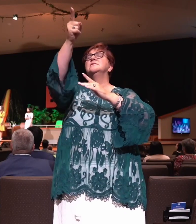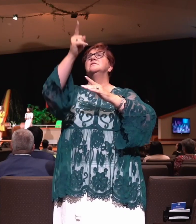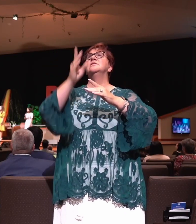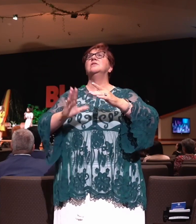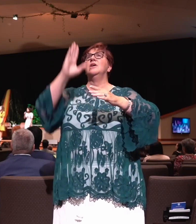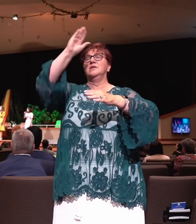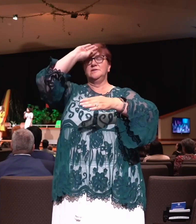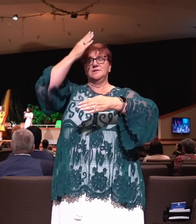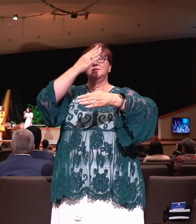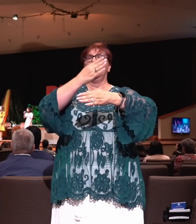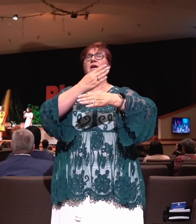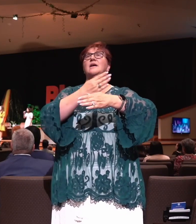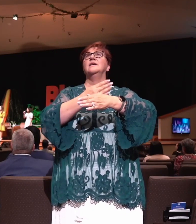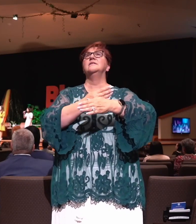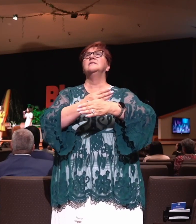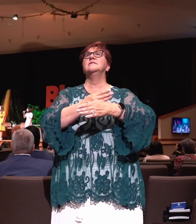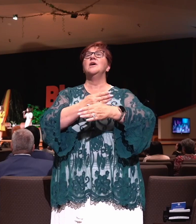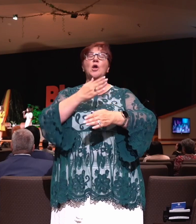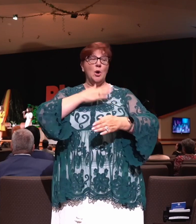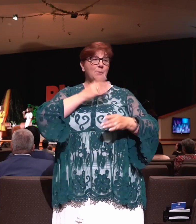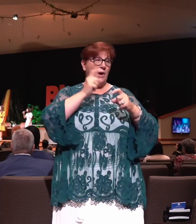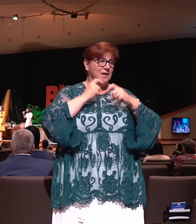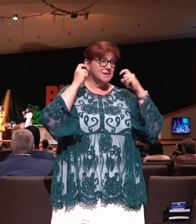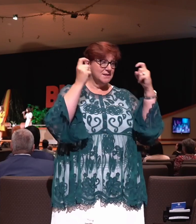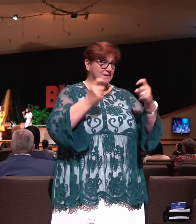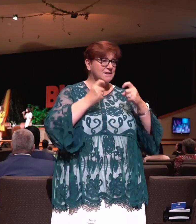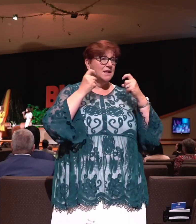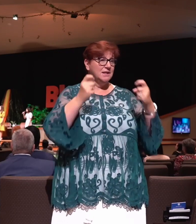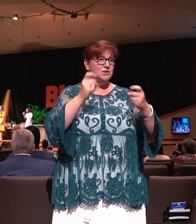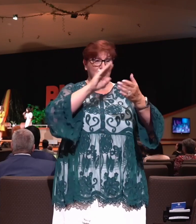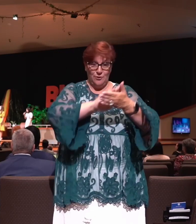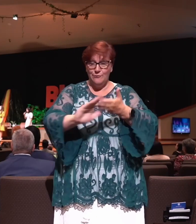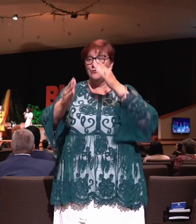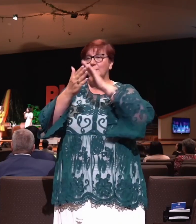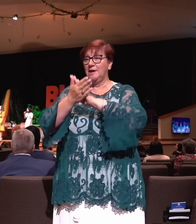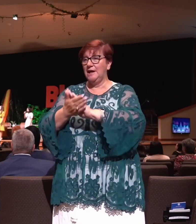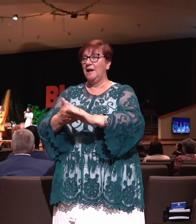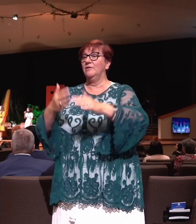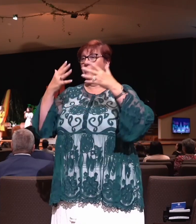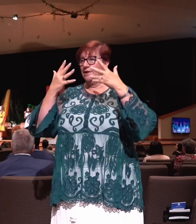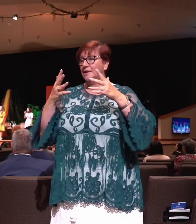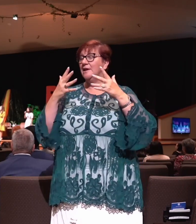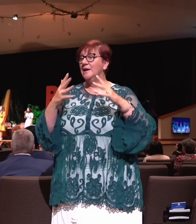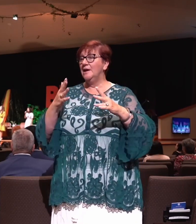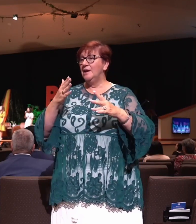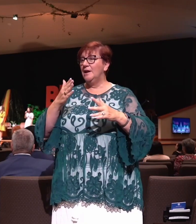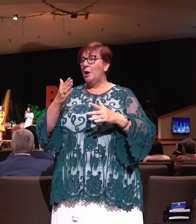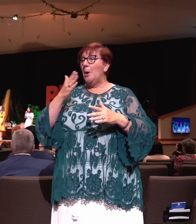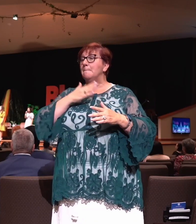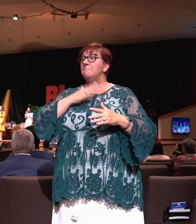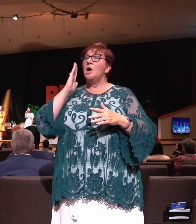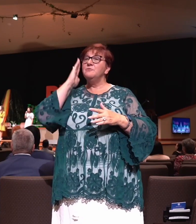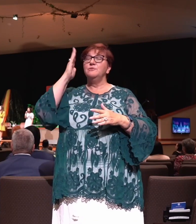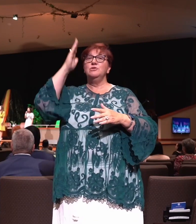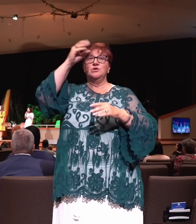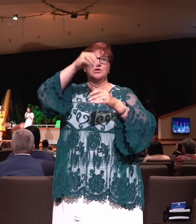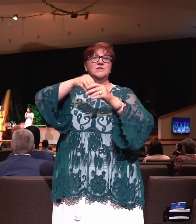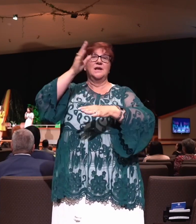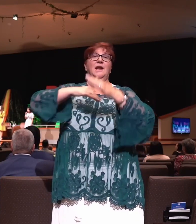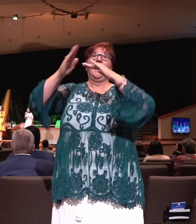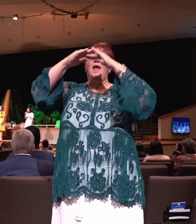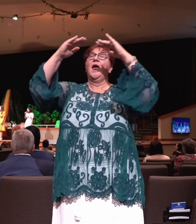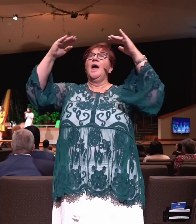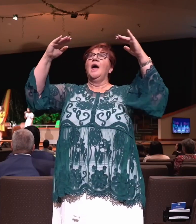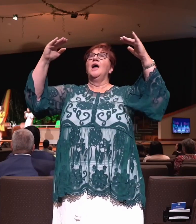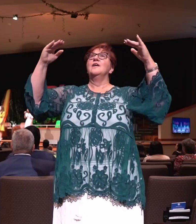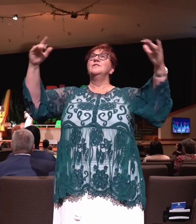Son. My sins are forgiven, my future is heaven.